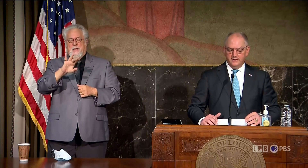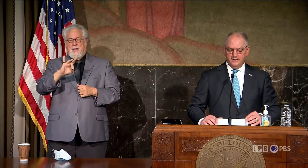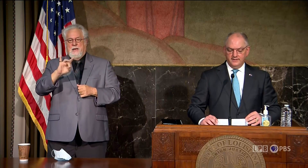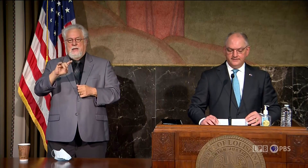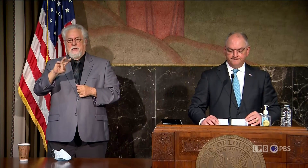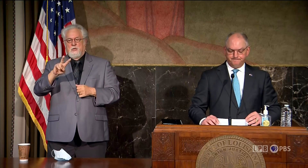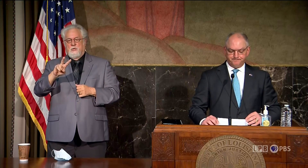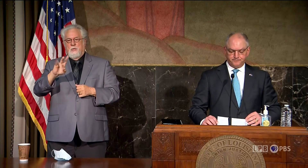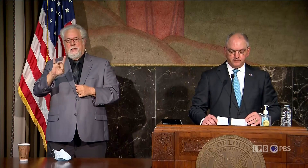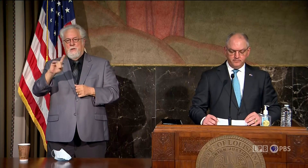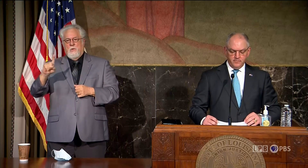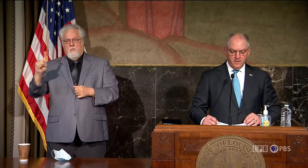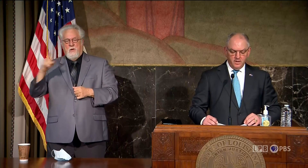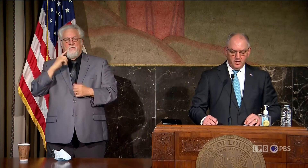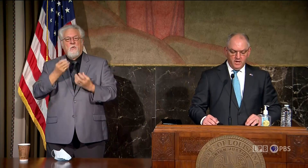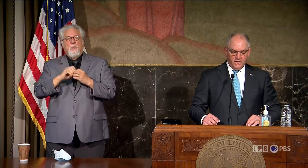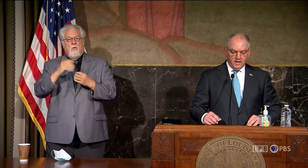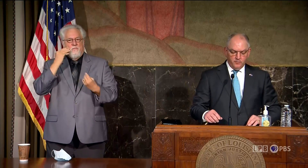information.